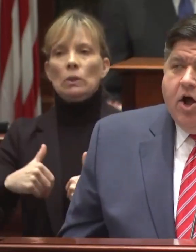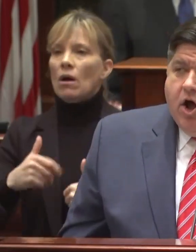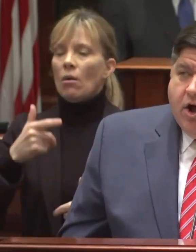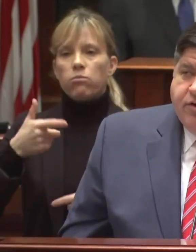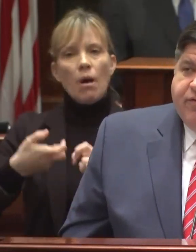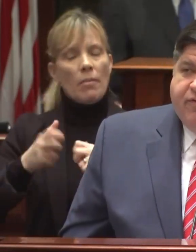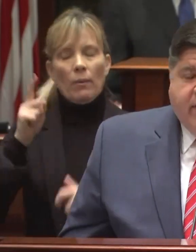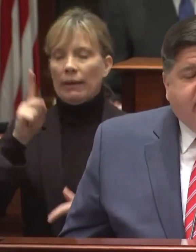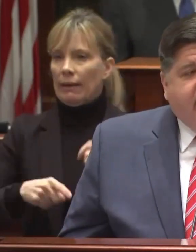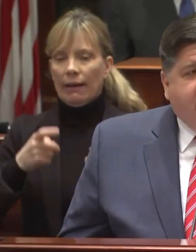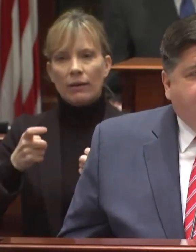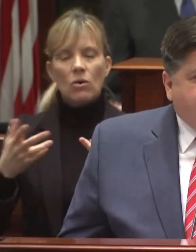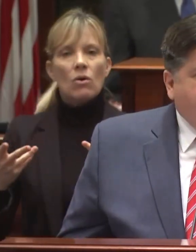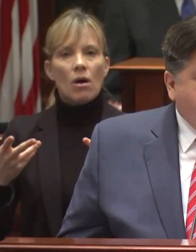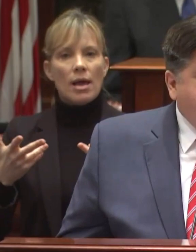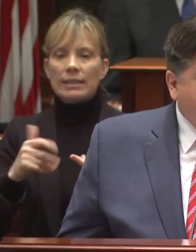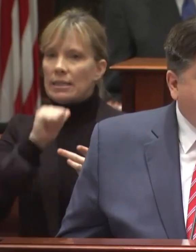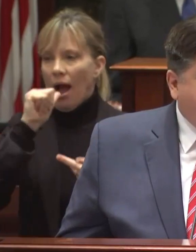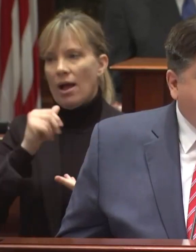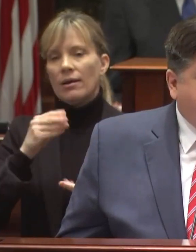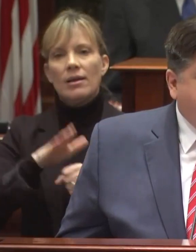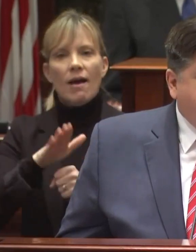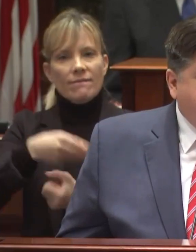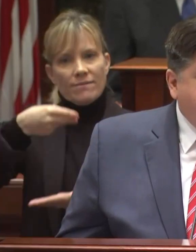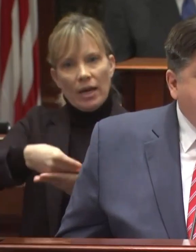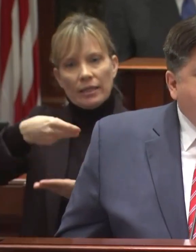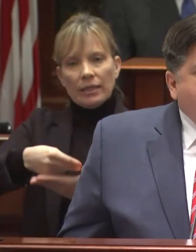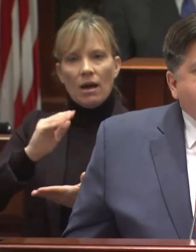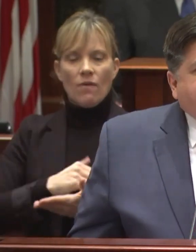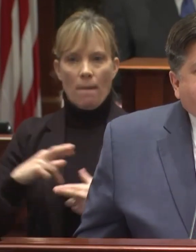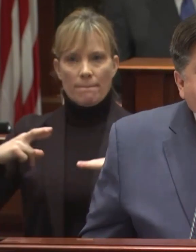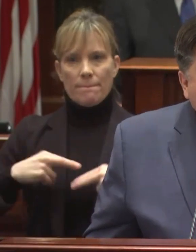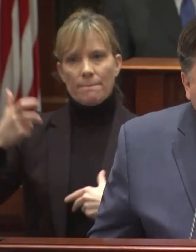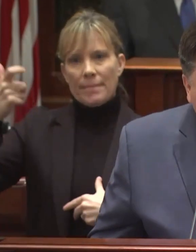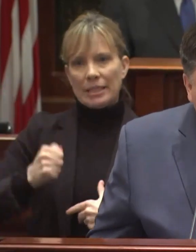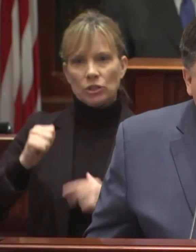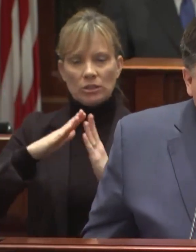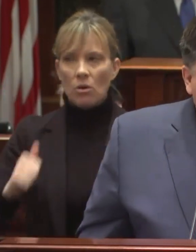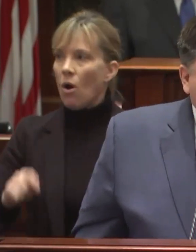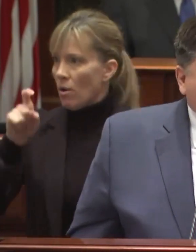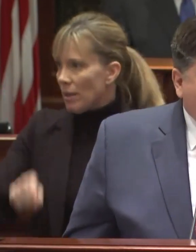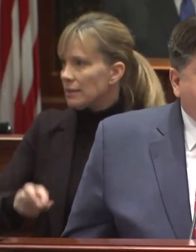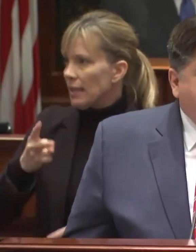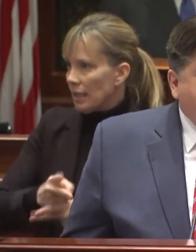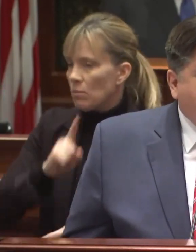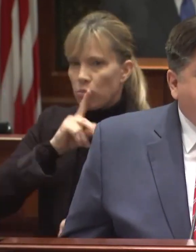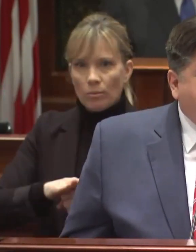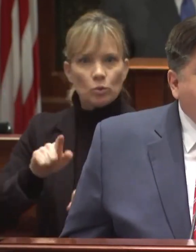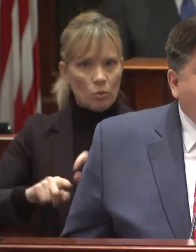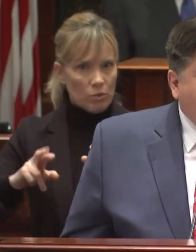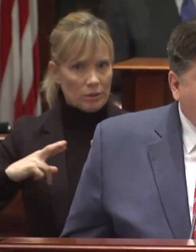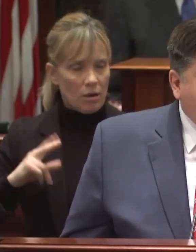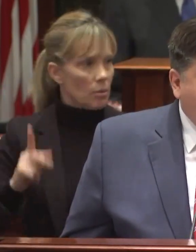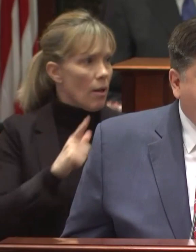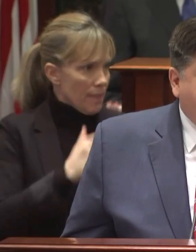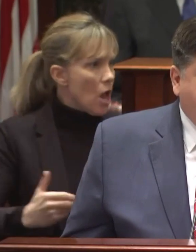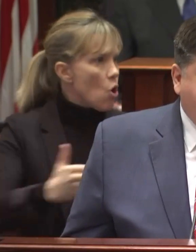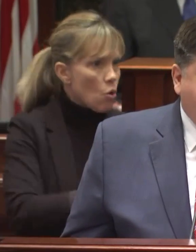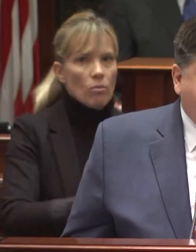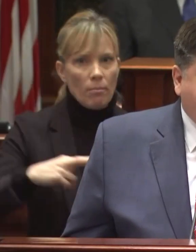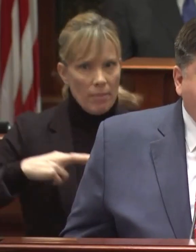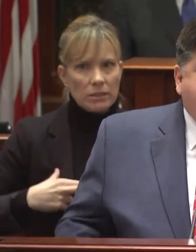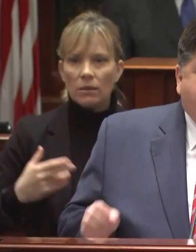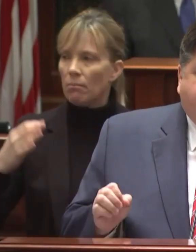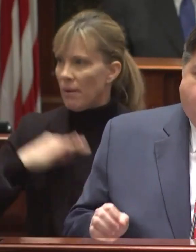the underfunding of our pension systems. We must keep our promises to the retirees who earned their